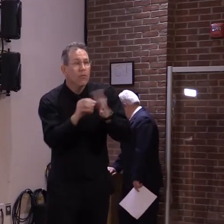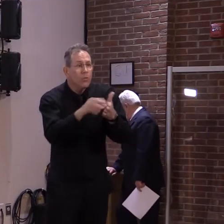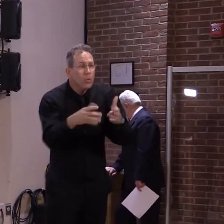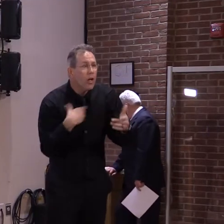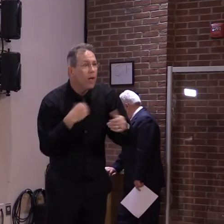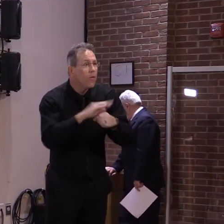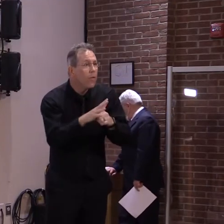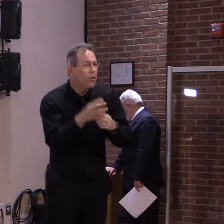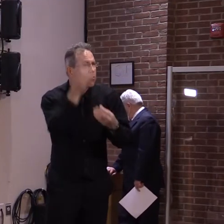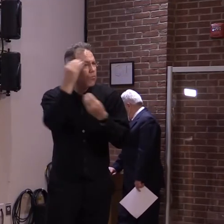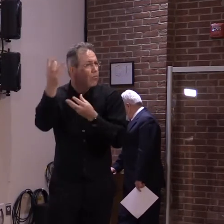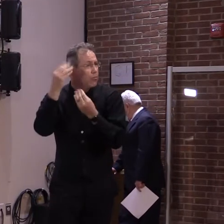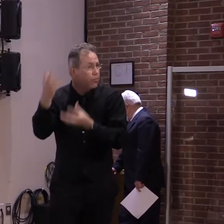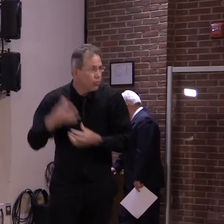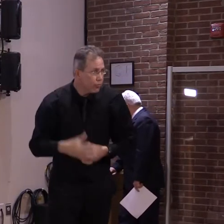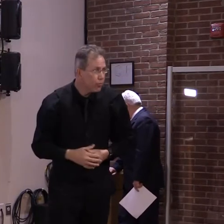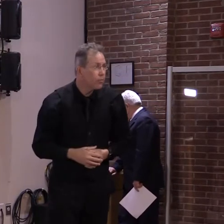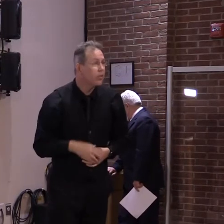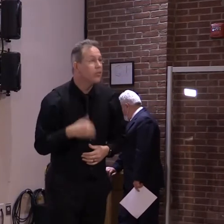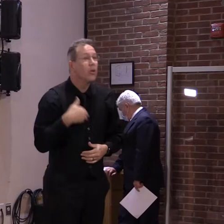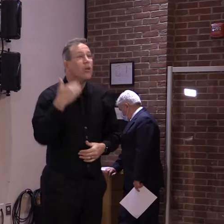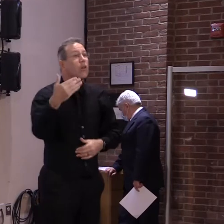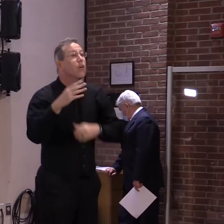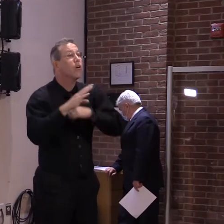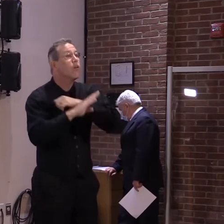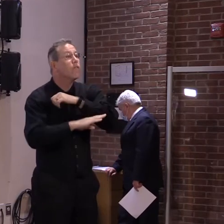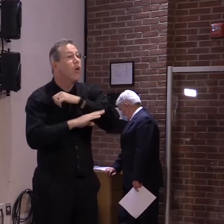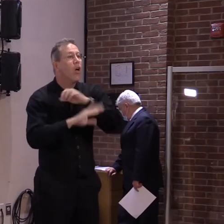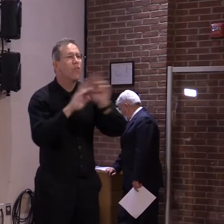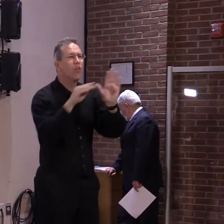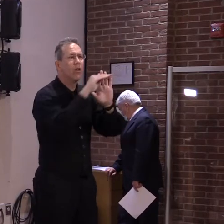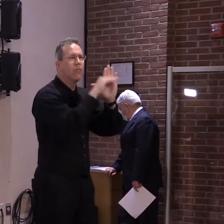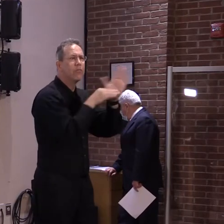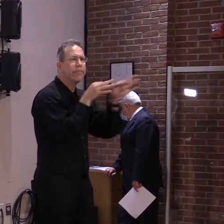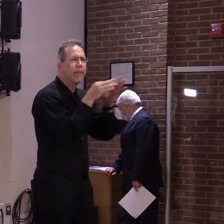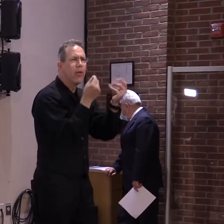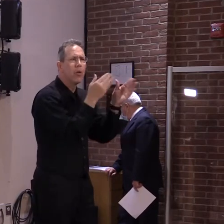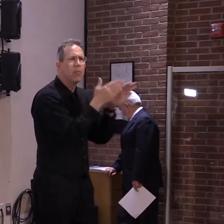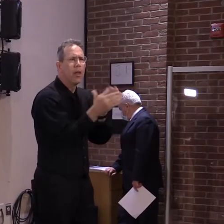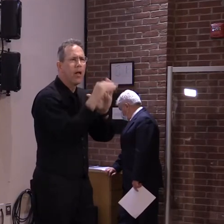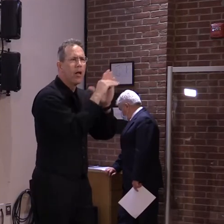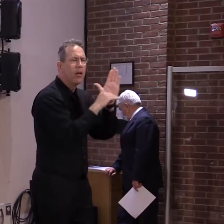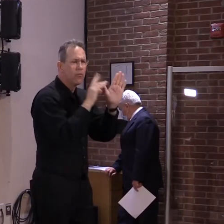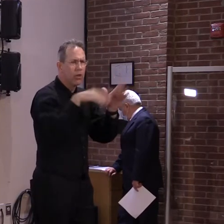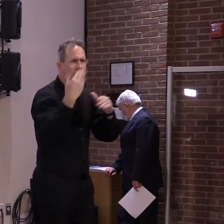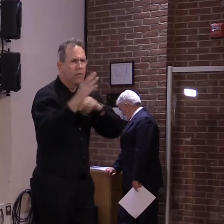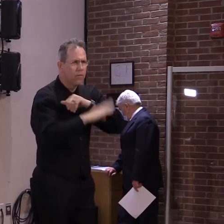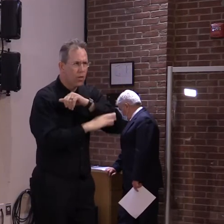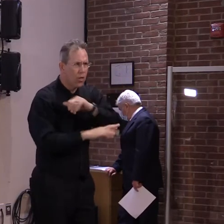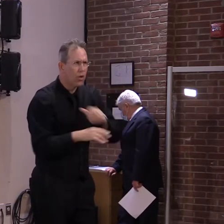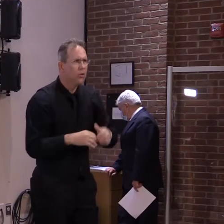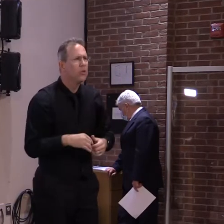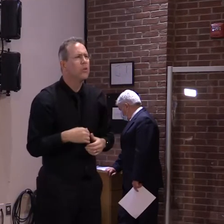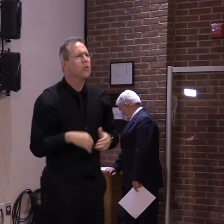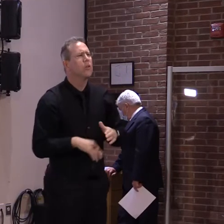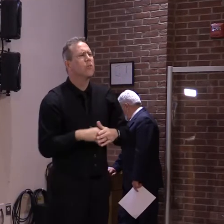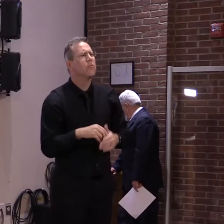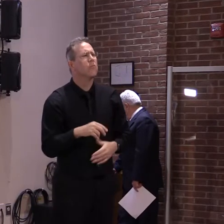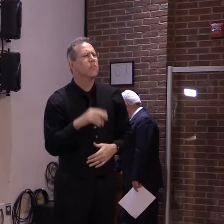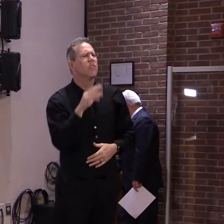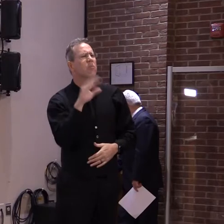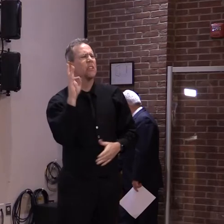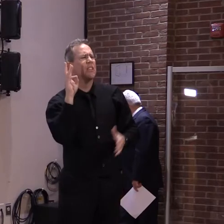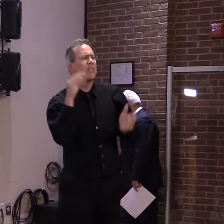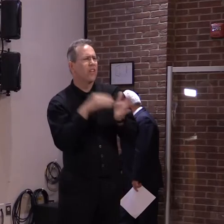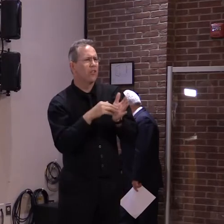forward with a pilot group of districts this month and potentially test up to 6,300 students. Schools from the following